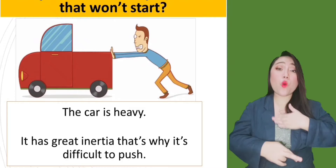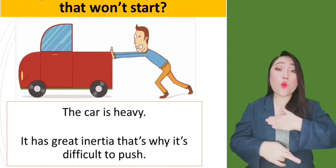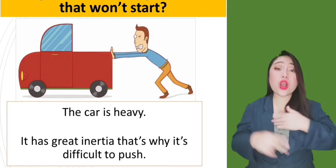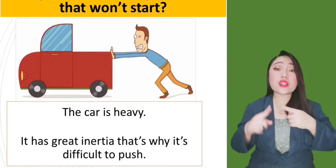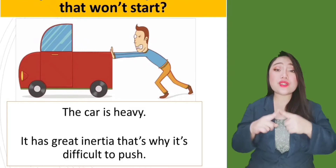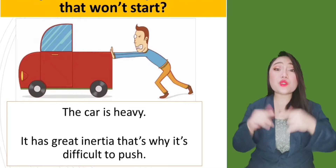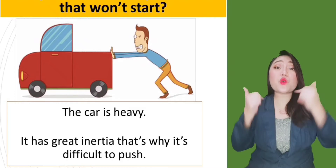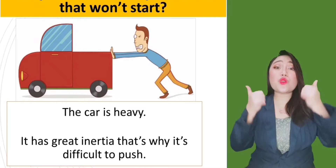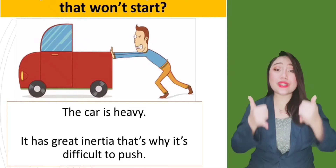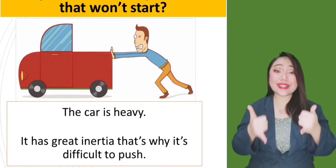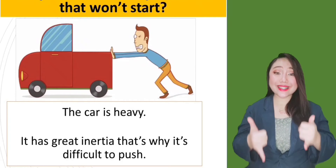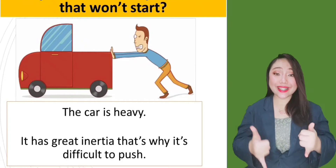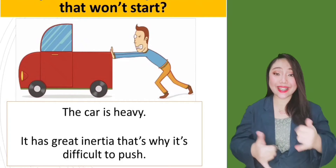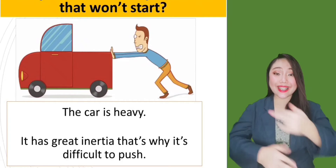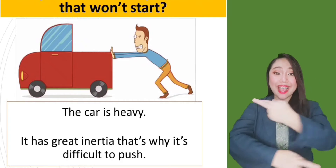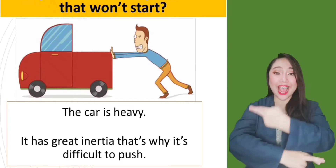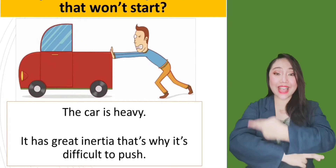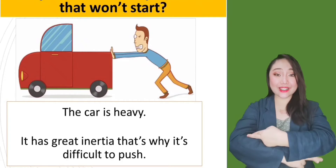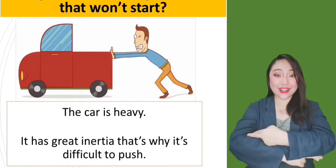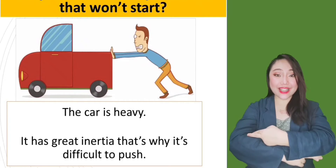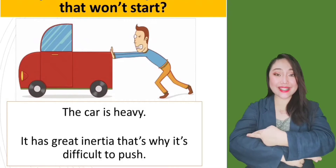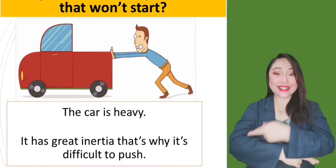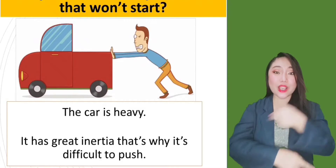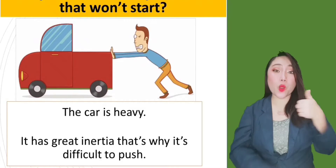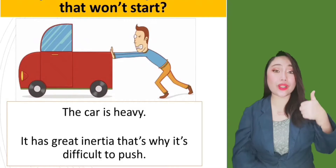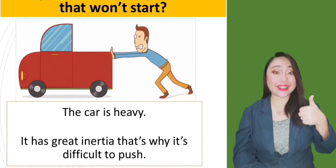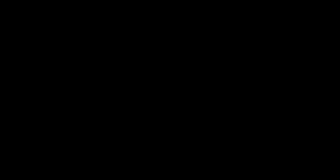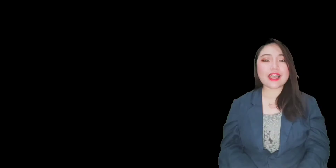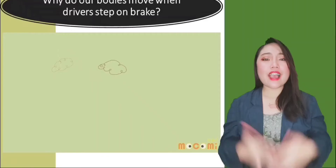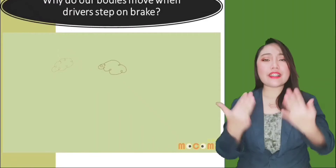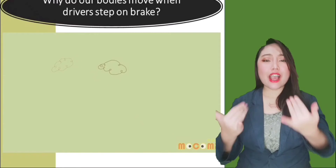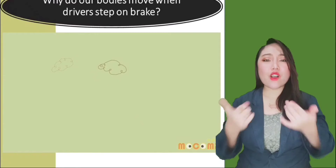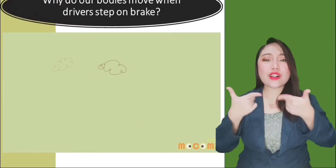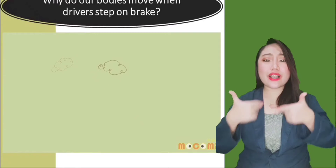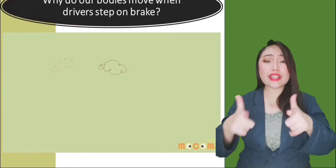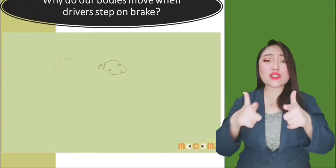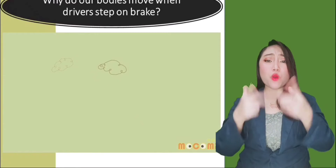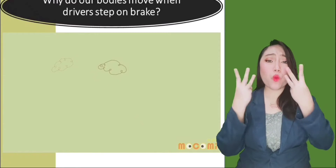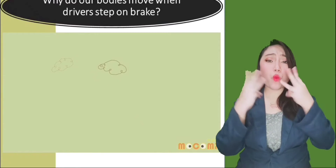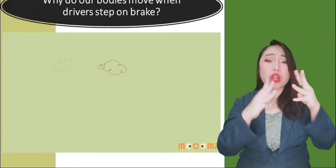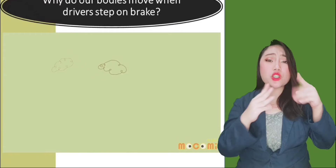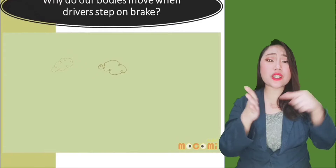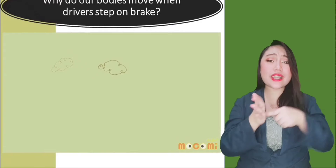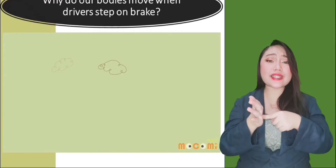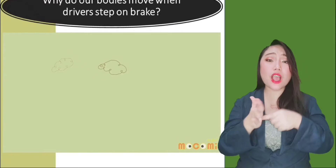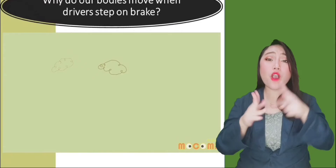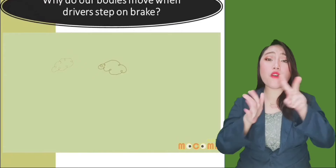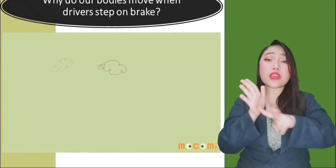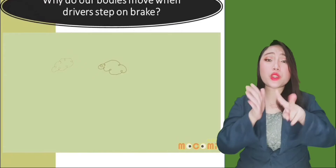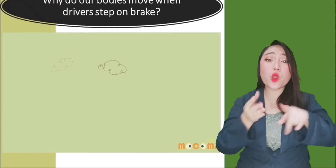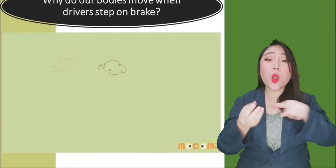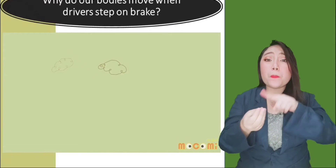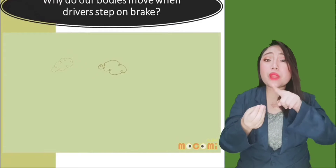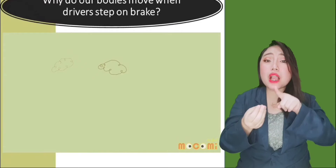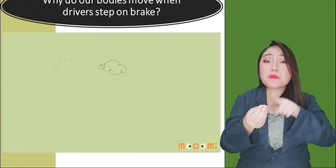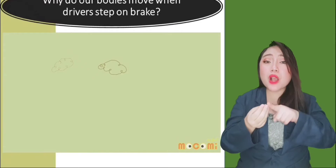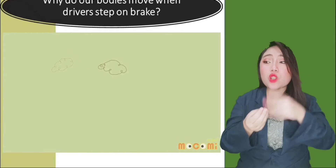An object at rest would like to stay at rest. Now let's watch a